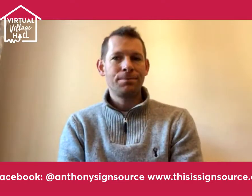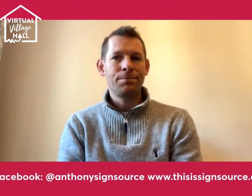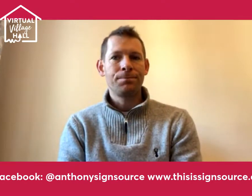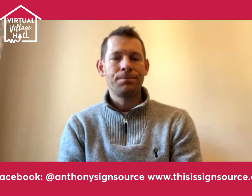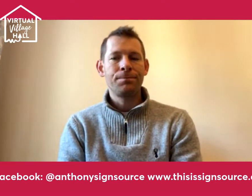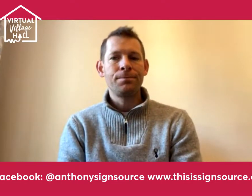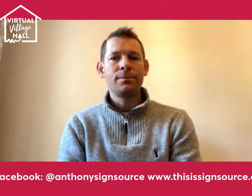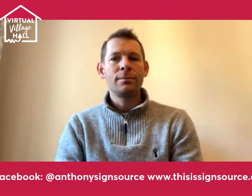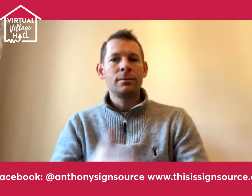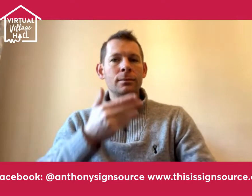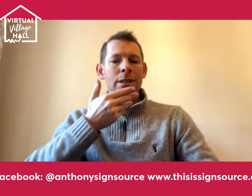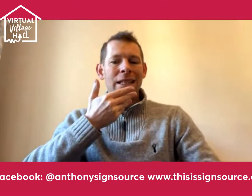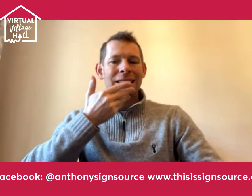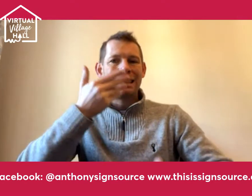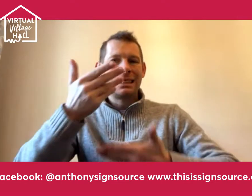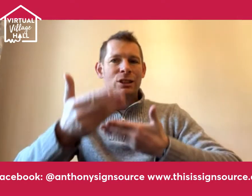Okay, so here's the question.